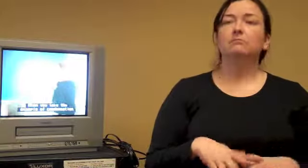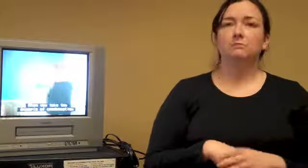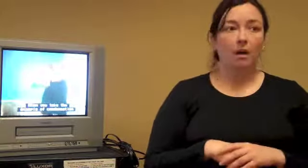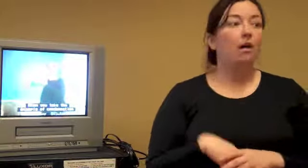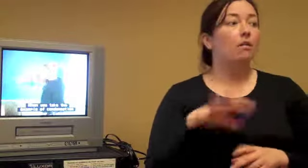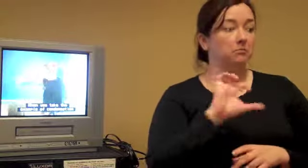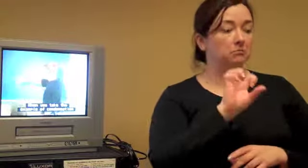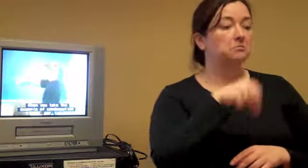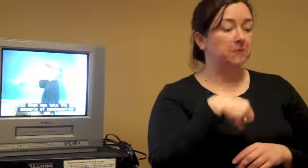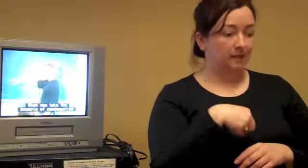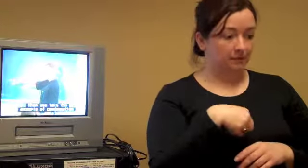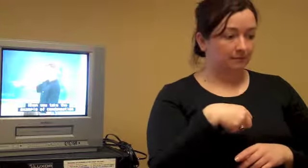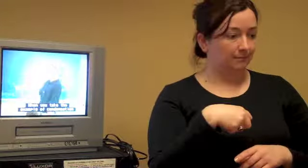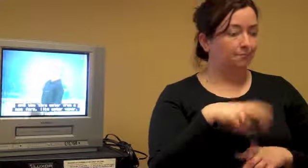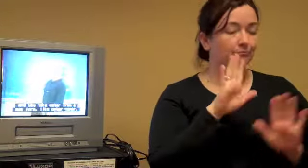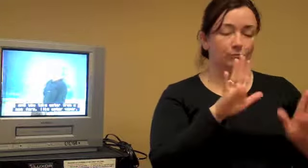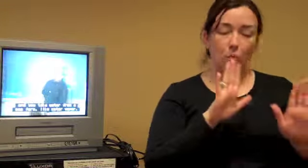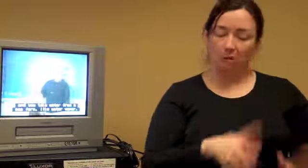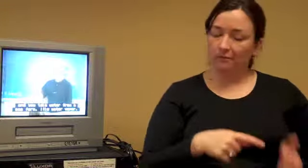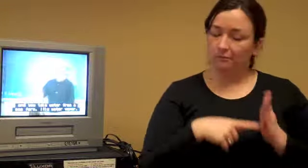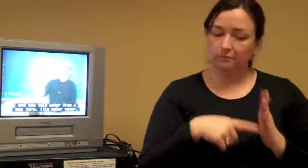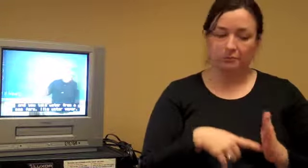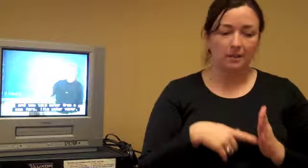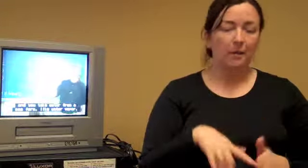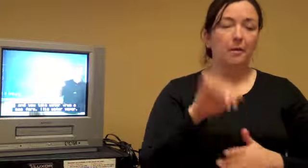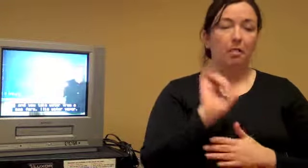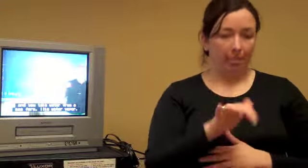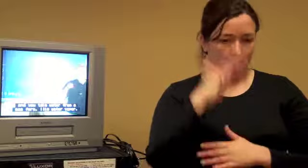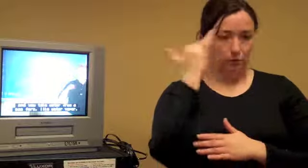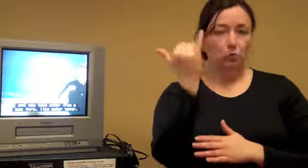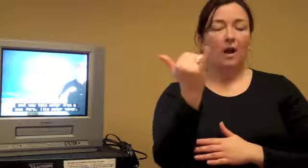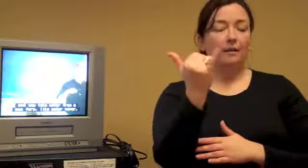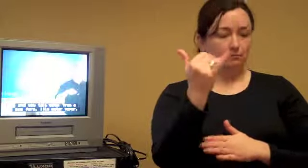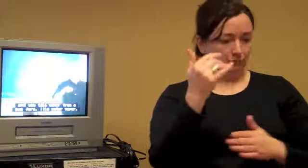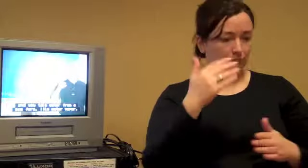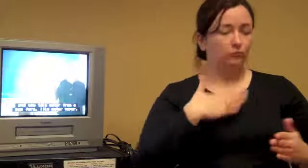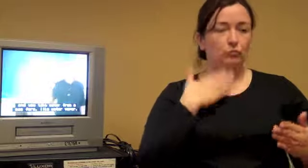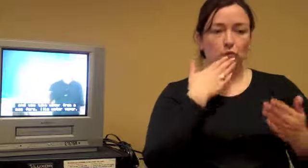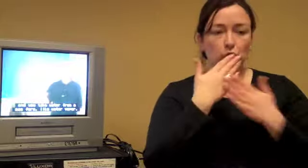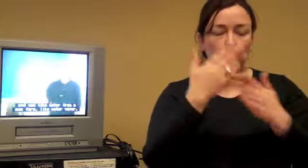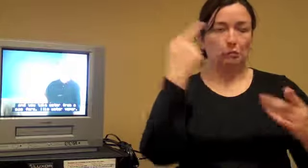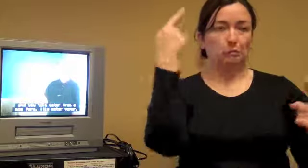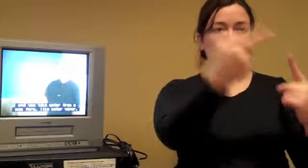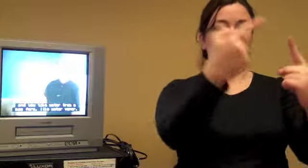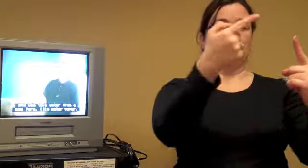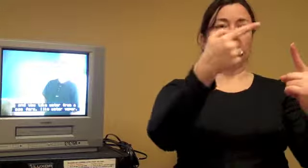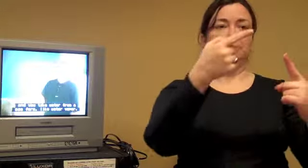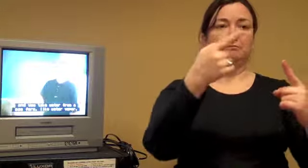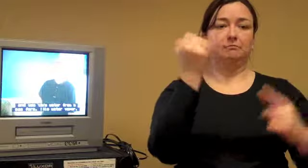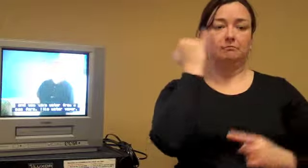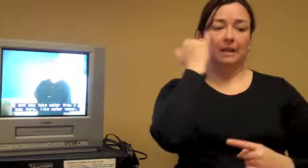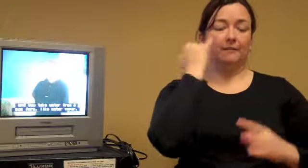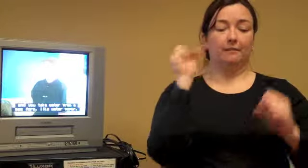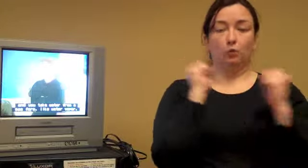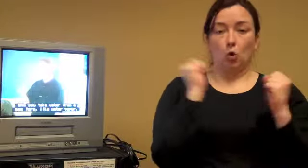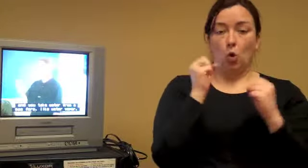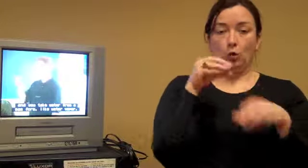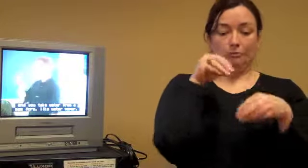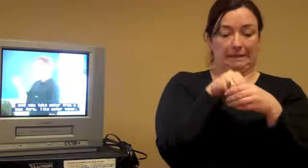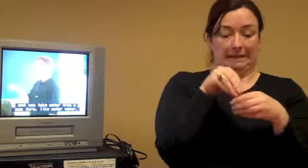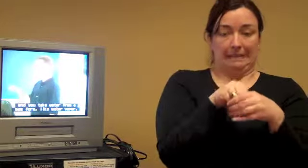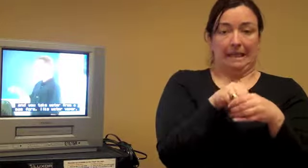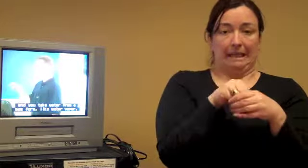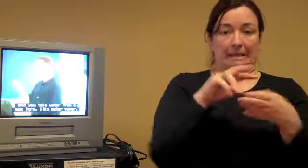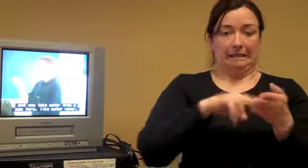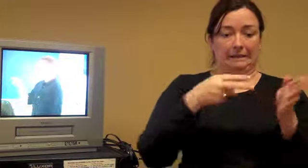When you take, example, condensation, and you take water from a gas form, or